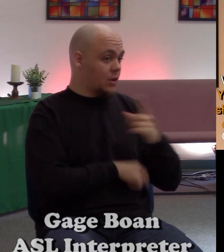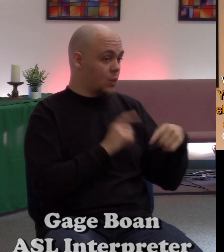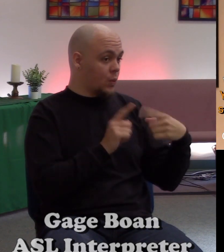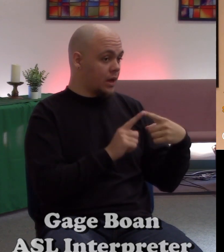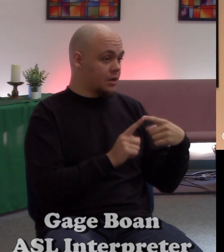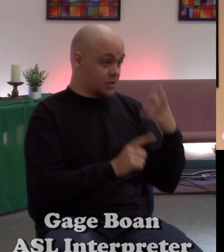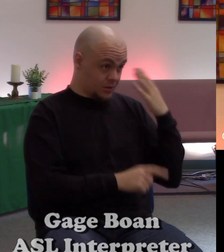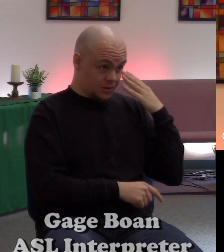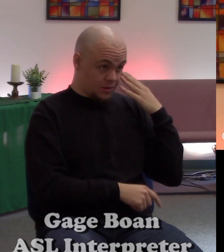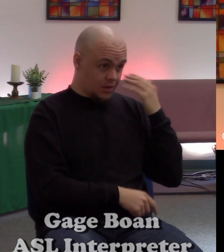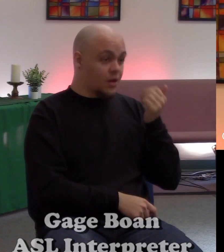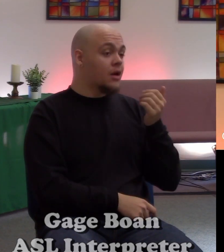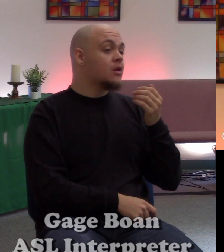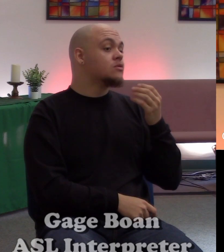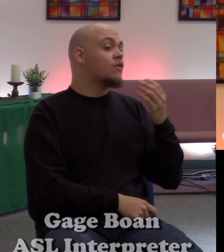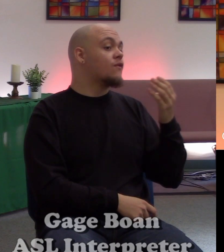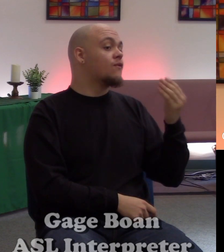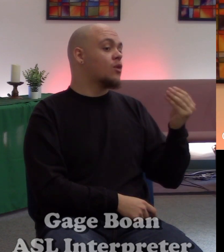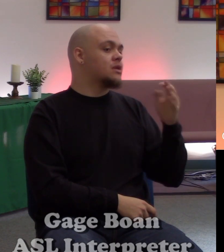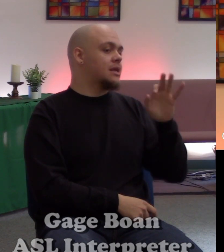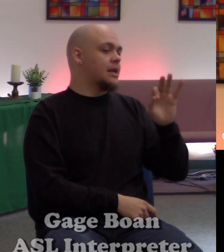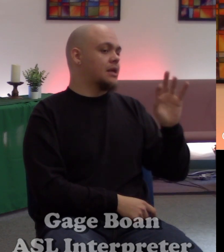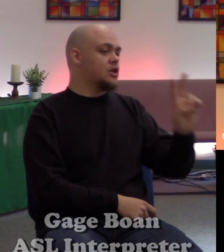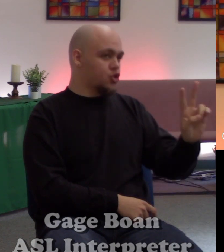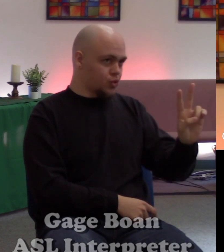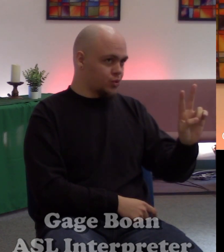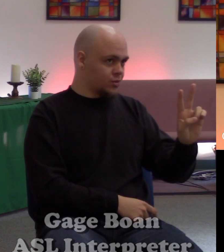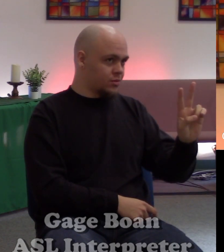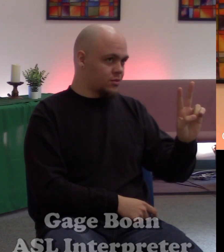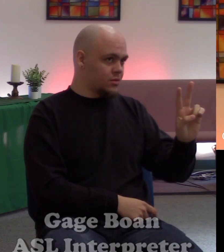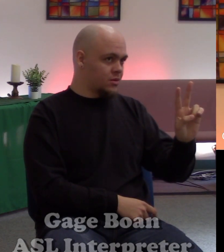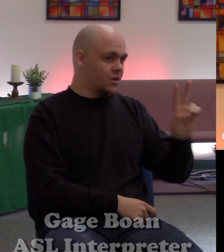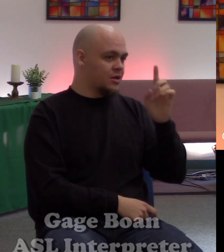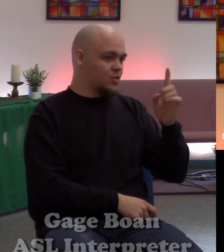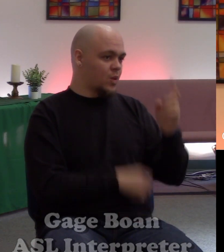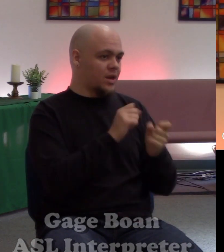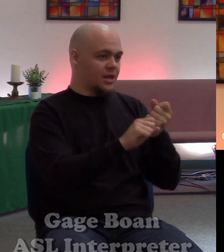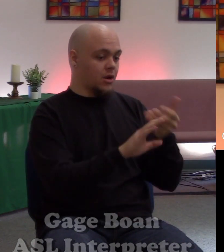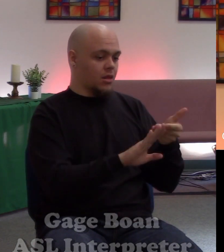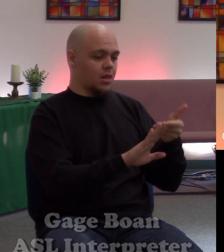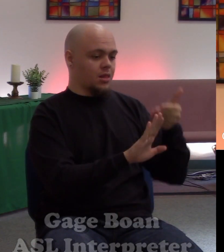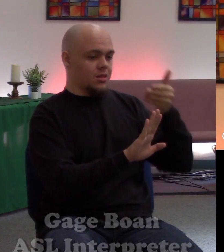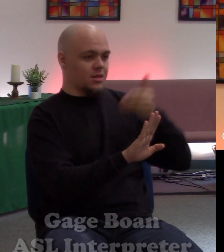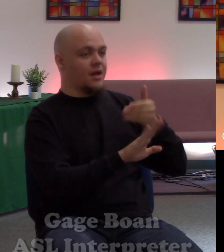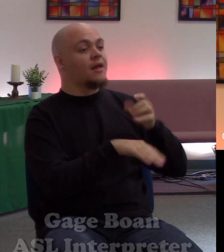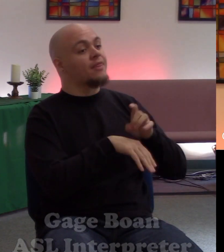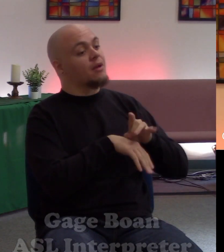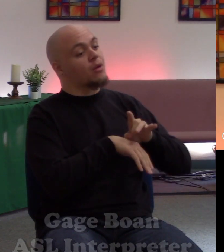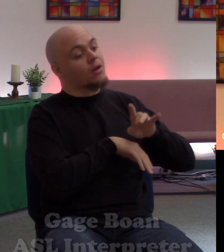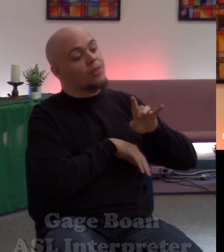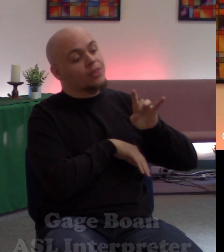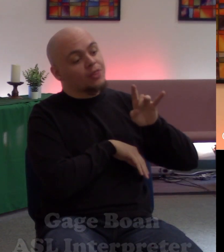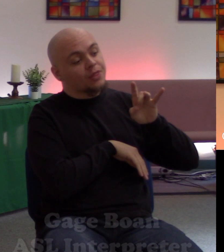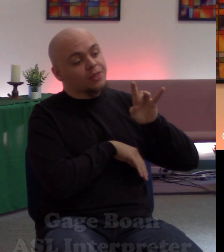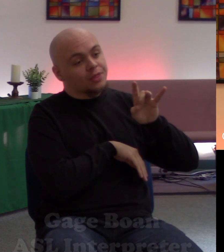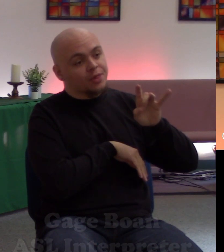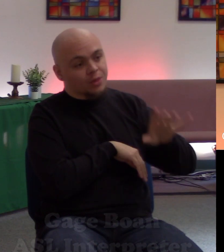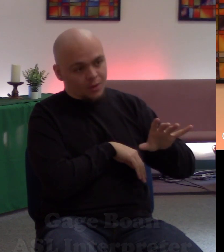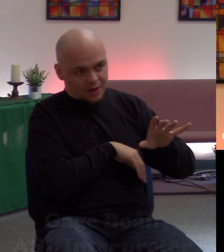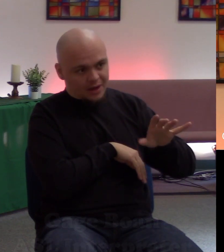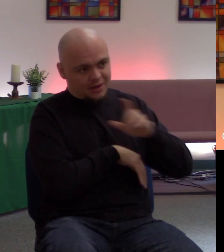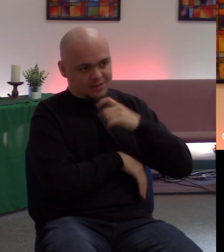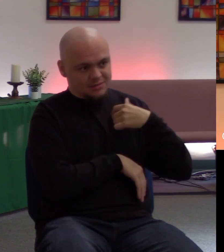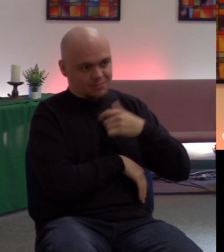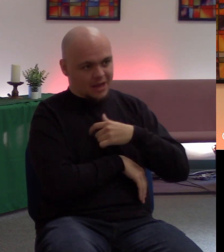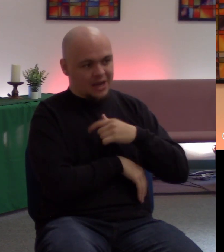Jews were expelled from Spain? It was 1492. A total year off. So in other words, they were